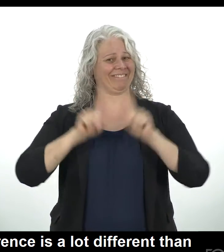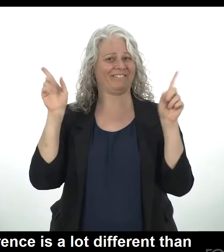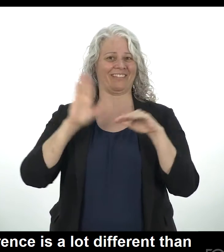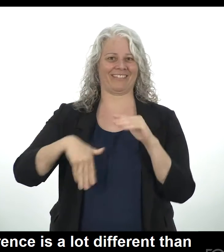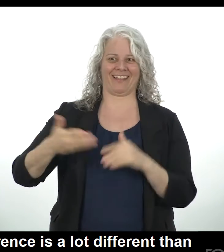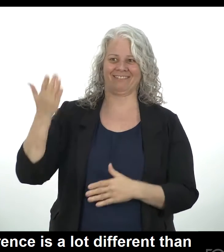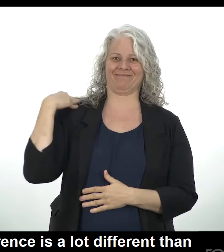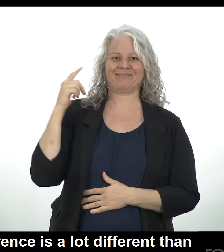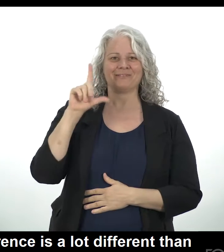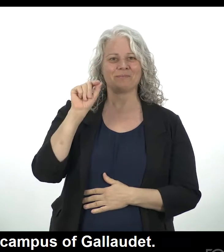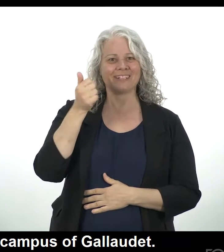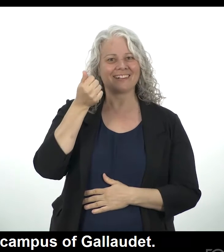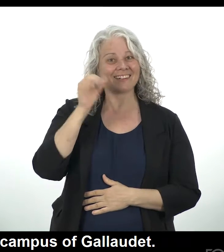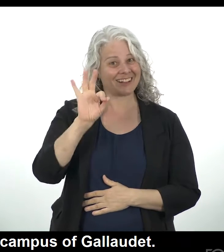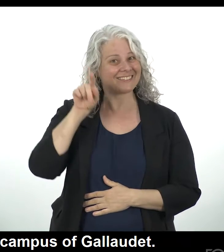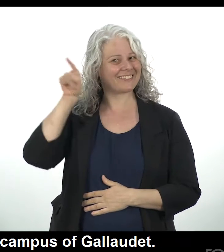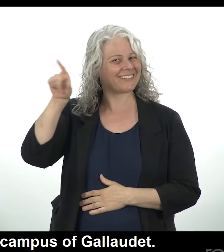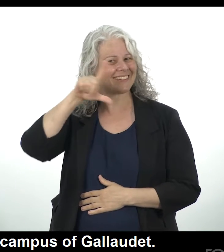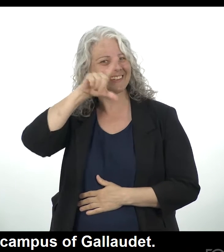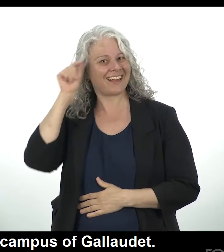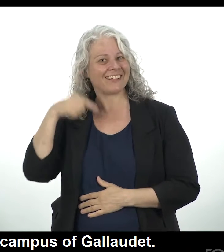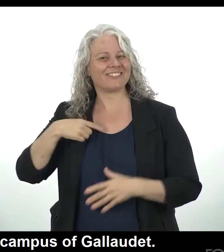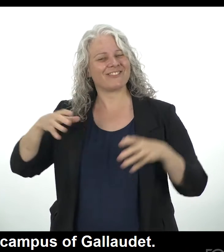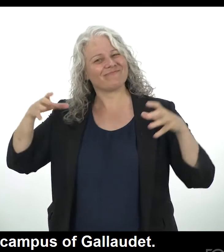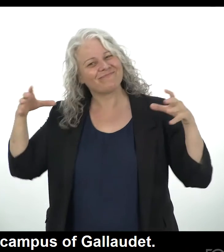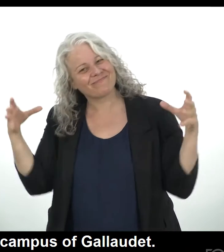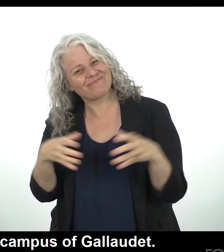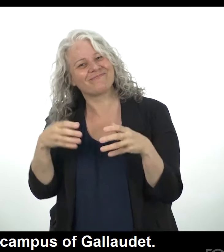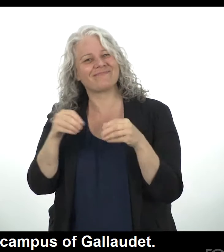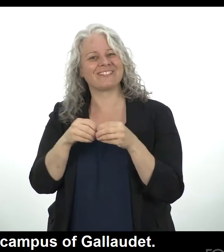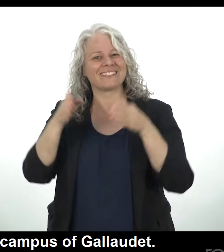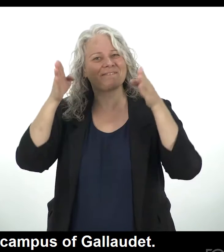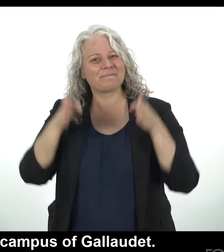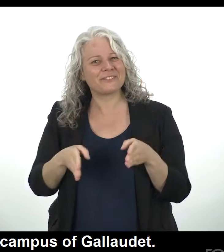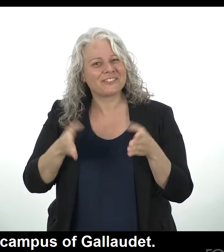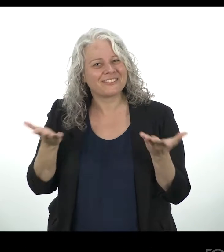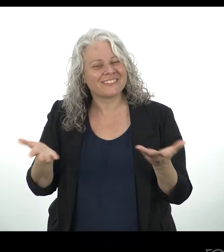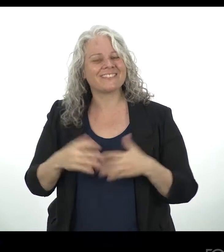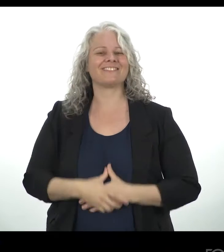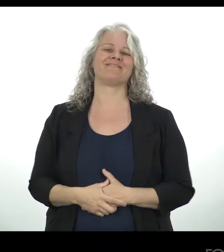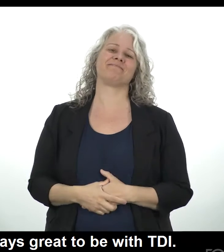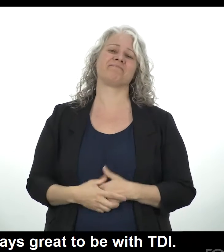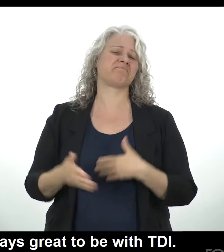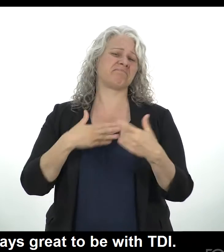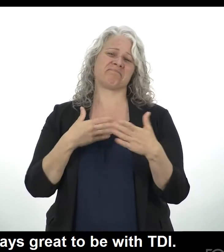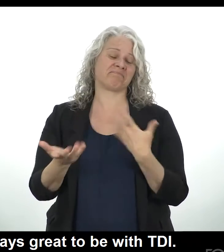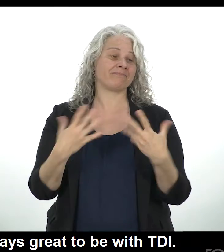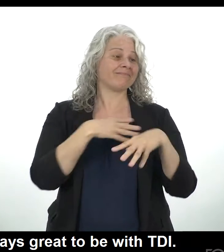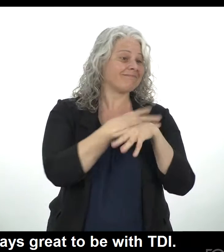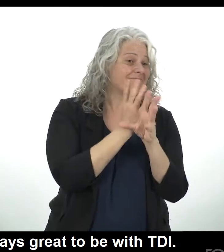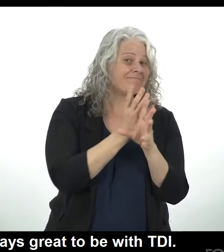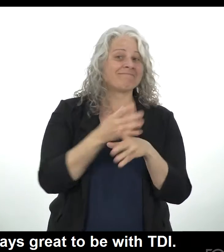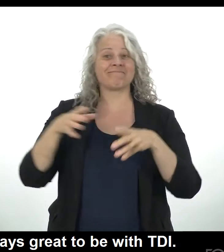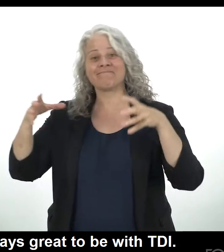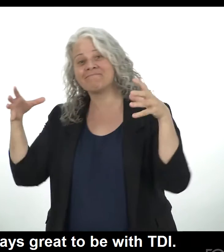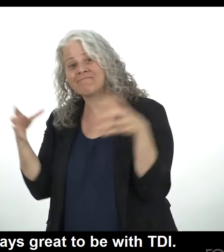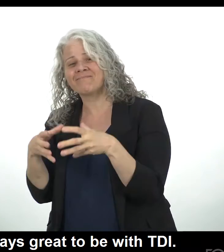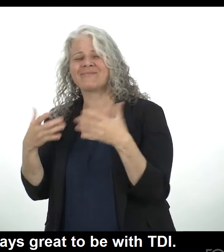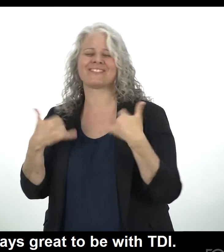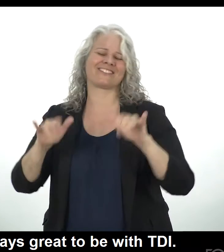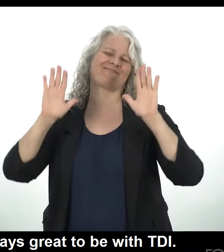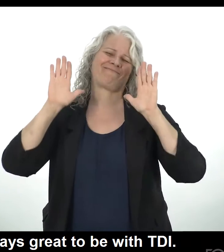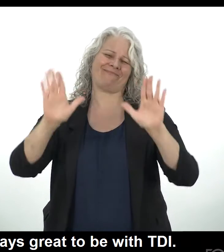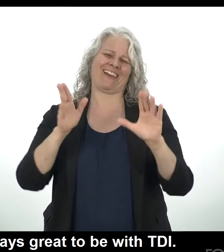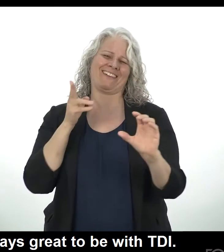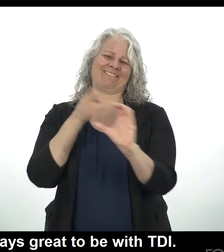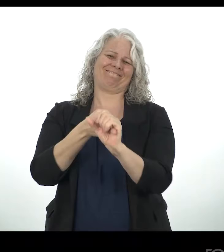is a lot different than 2019 when I joined you on the campus of Gallaudet. But no matter the format, it is always great